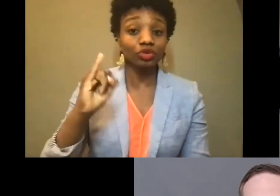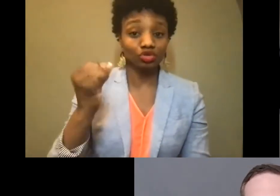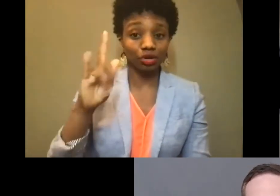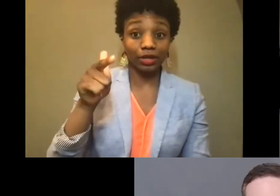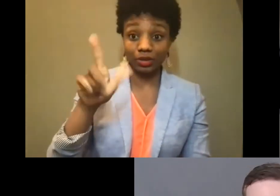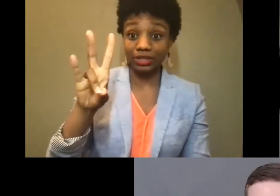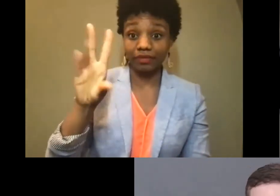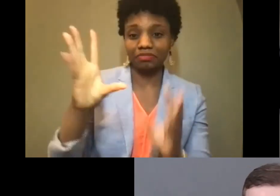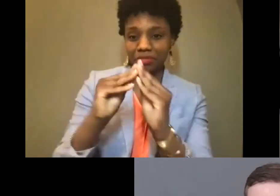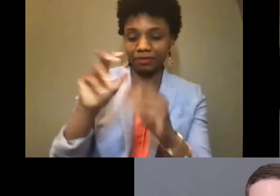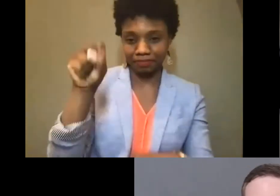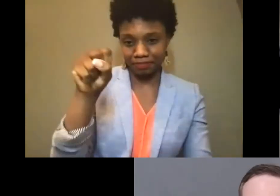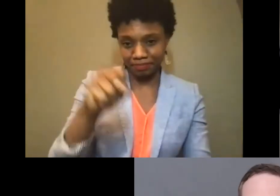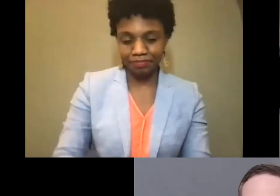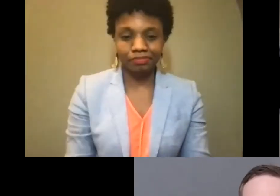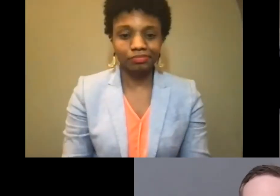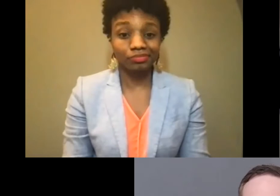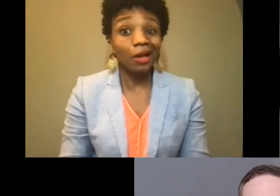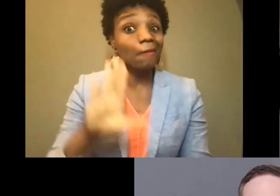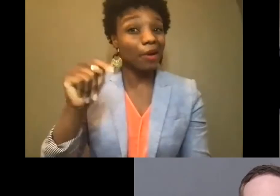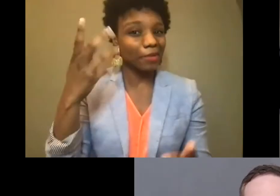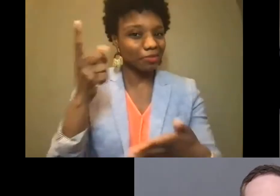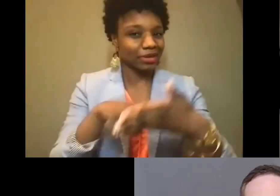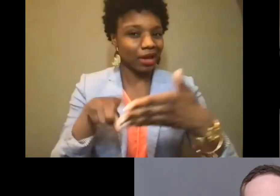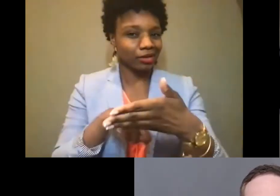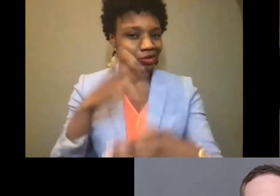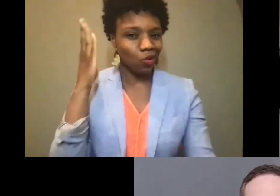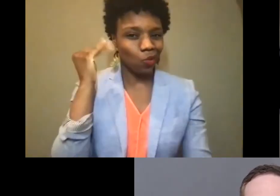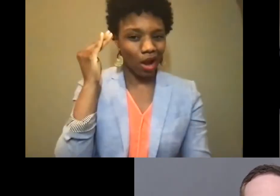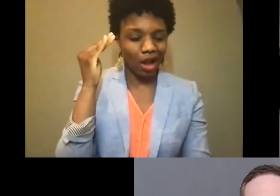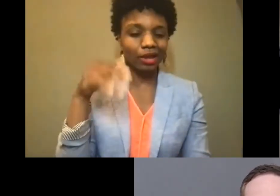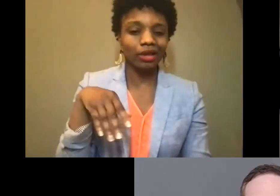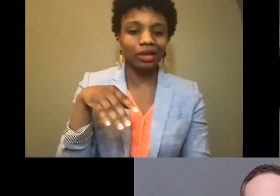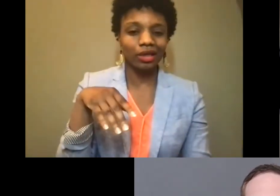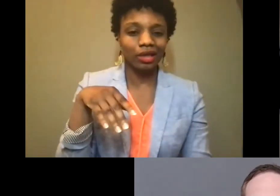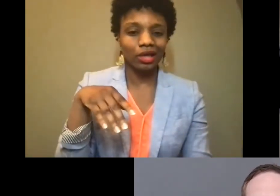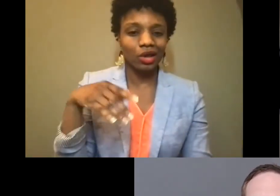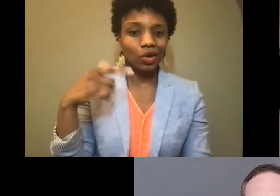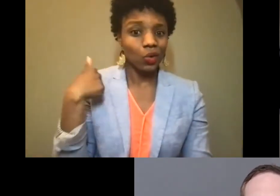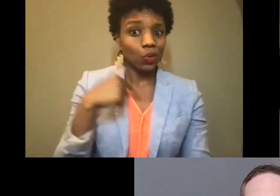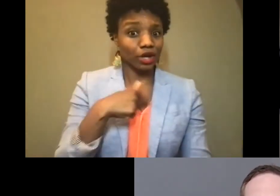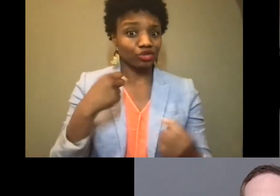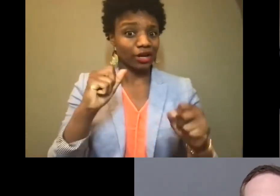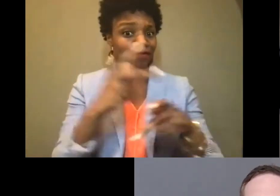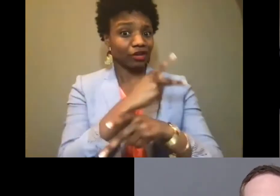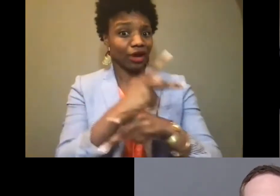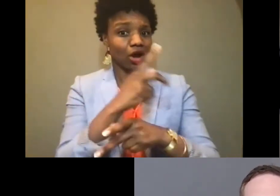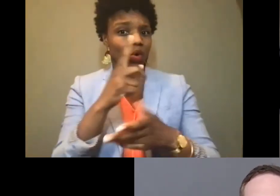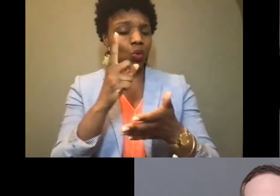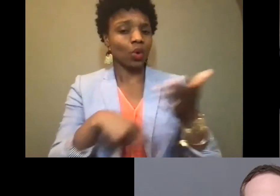but probably not, because we keep trying to ask what's up with the executive order ending and